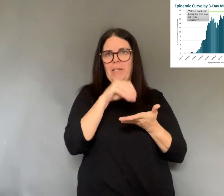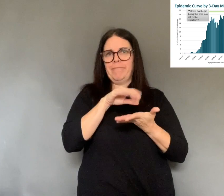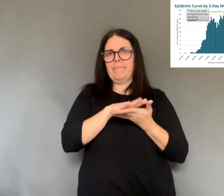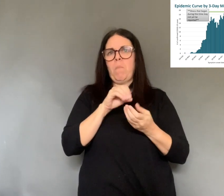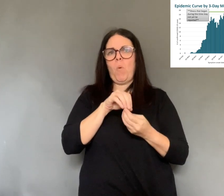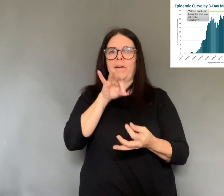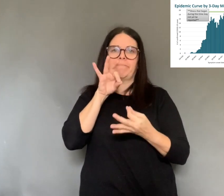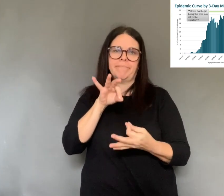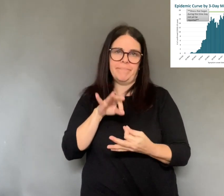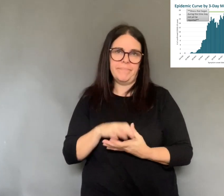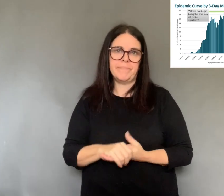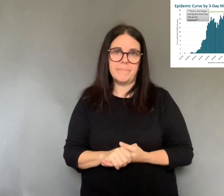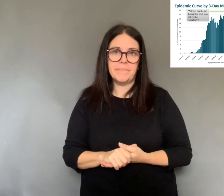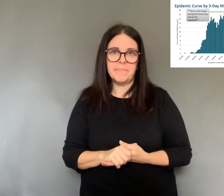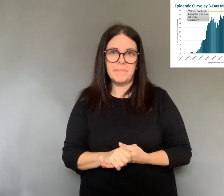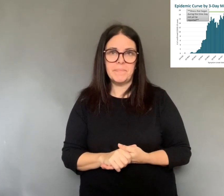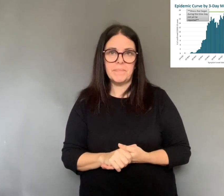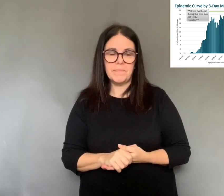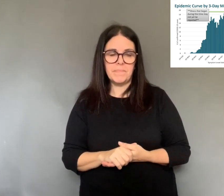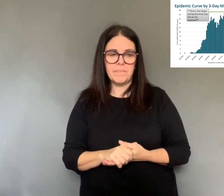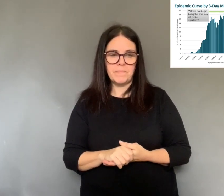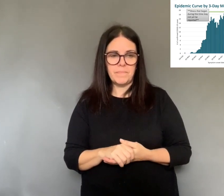be entirely accurate and subject to change.